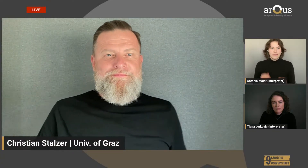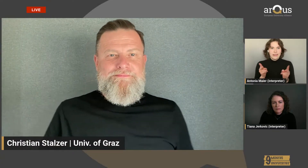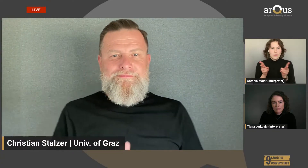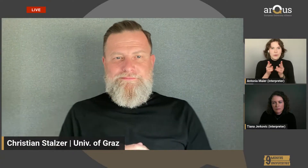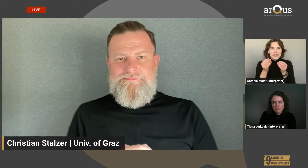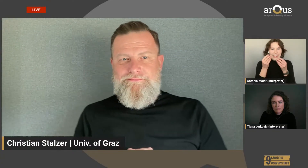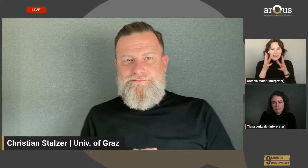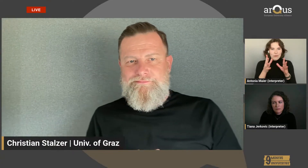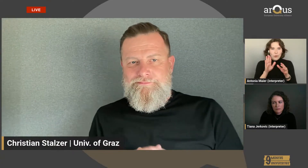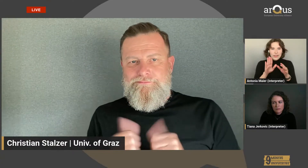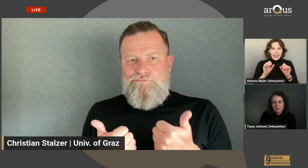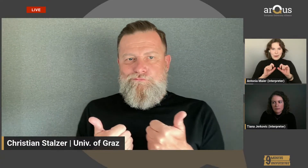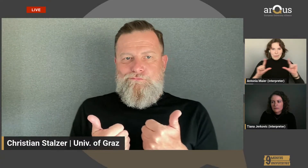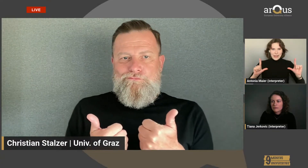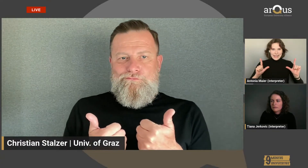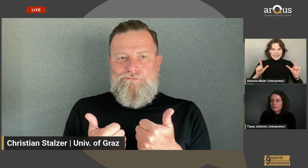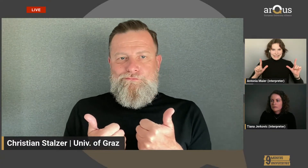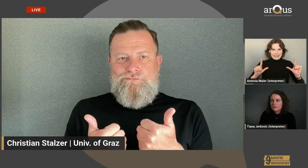institutions.